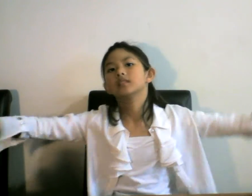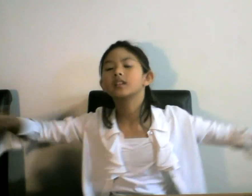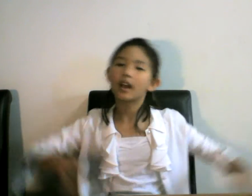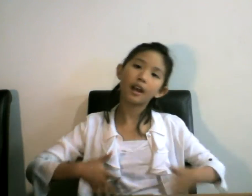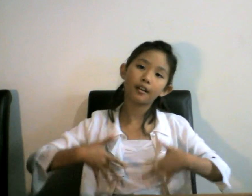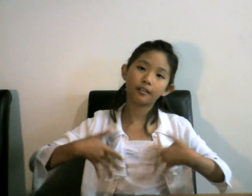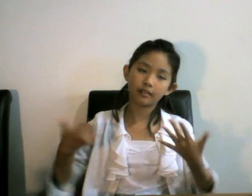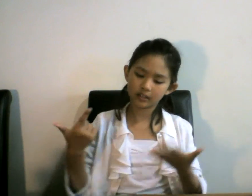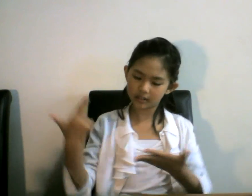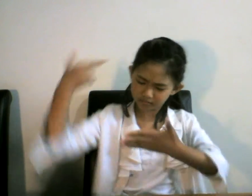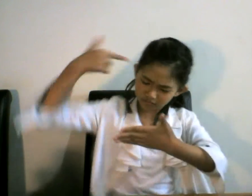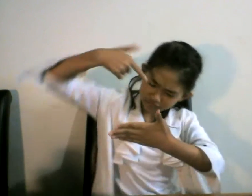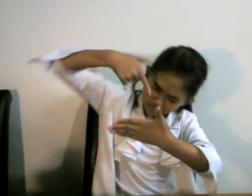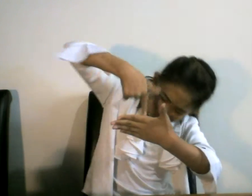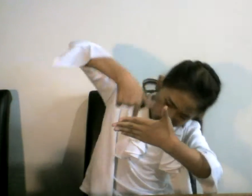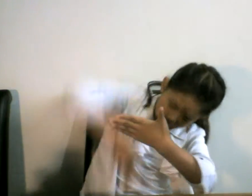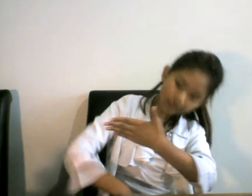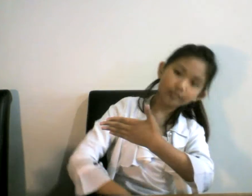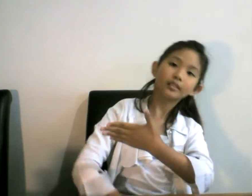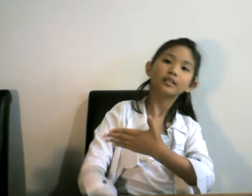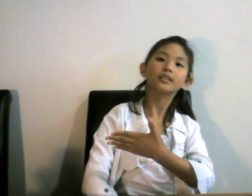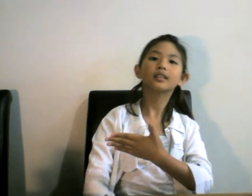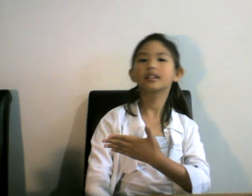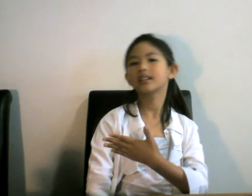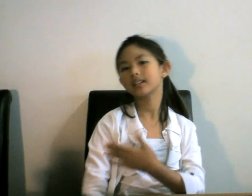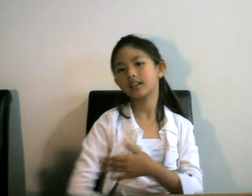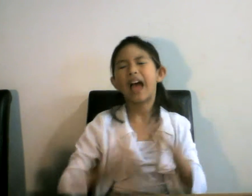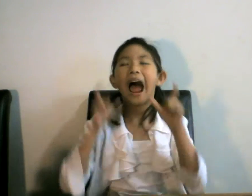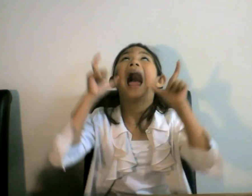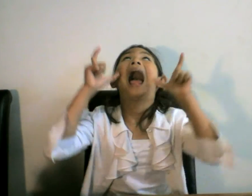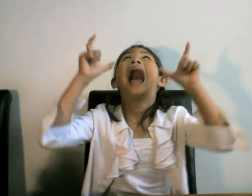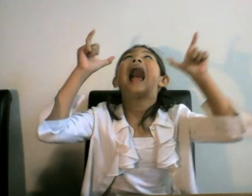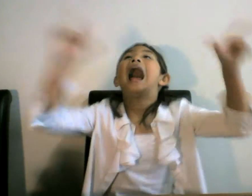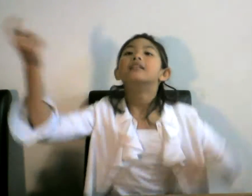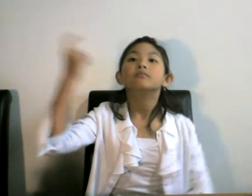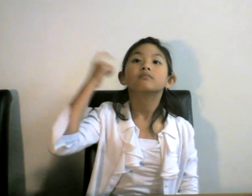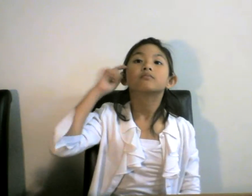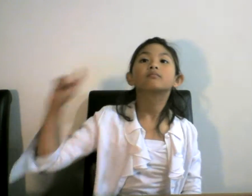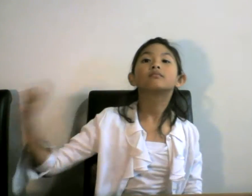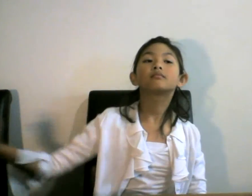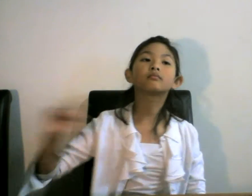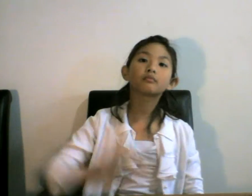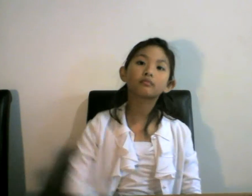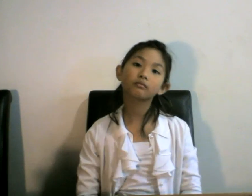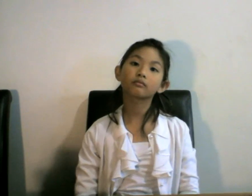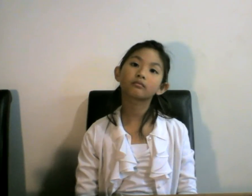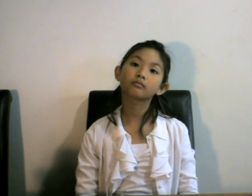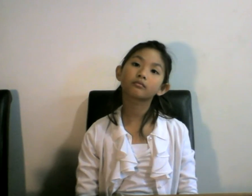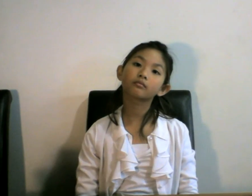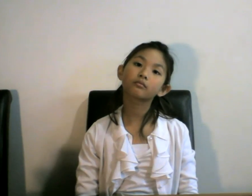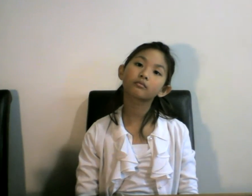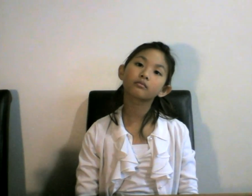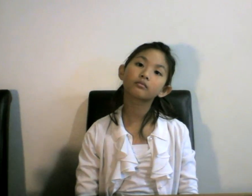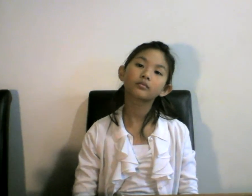you ever feel already buried deep, 6 feet under screens, but no one seems to hear a thing? Do